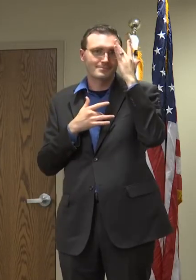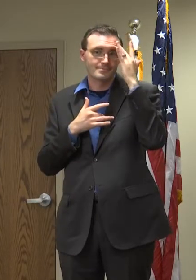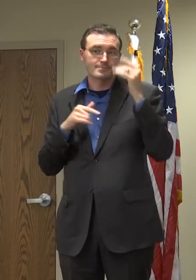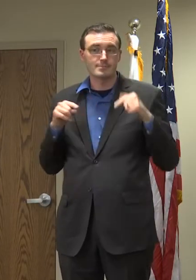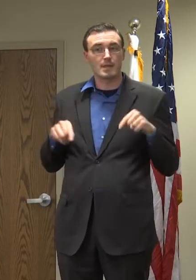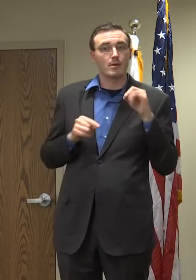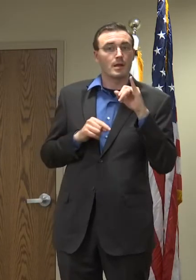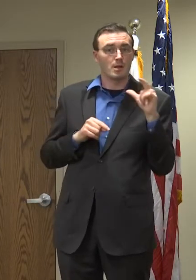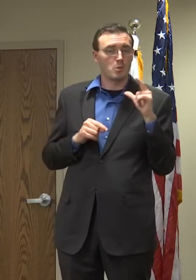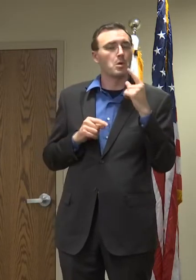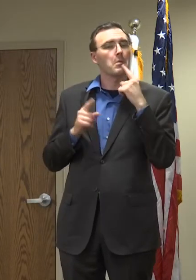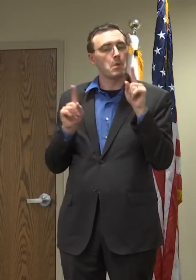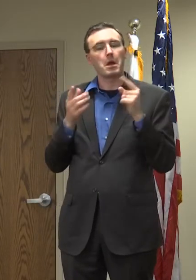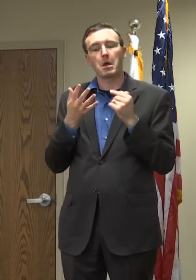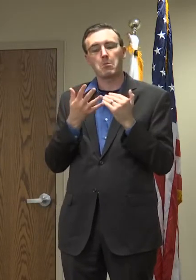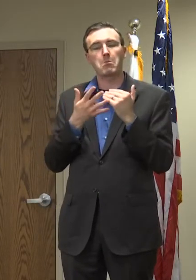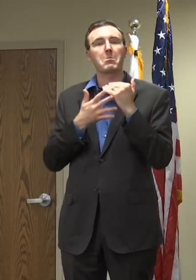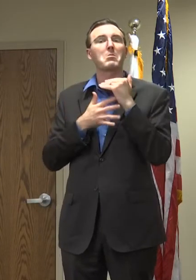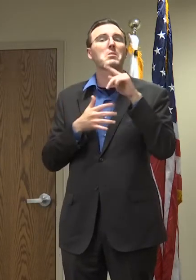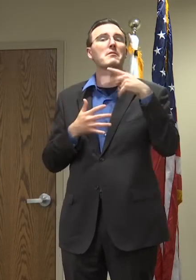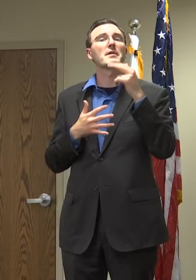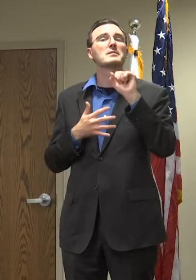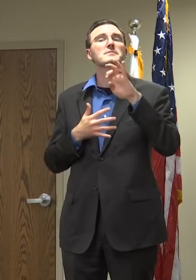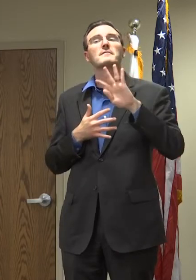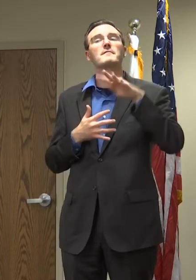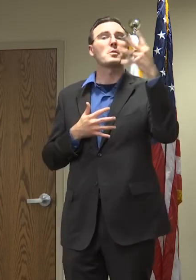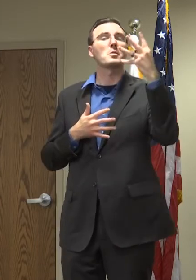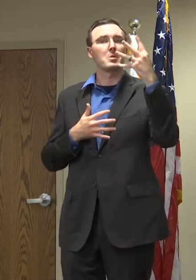because we work together and we've been incredibly vigilant.